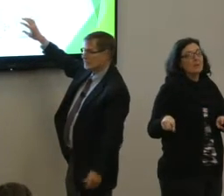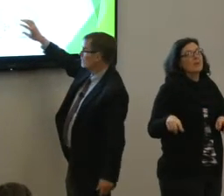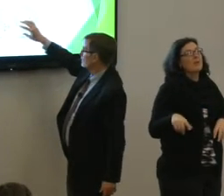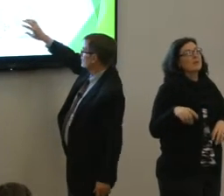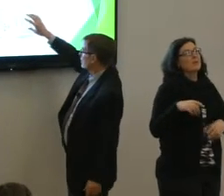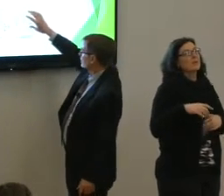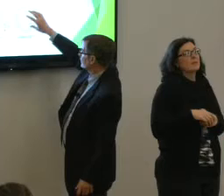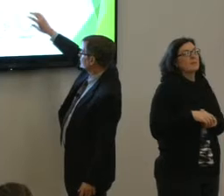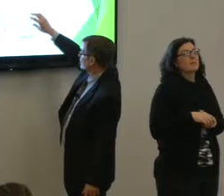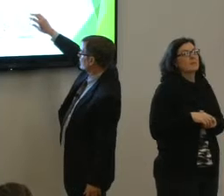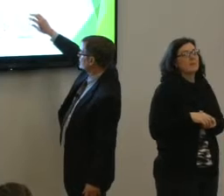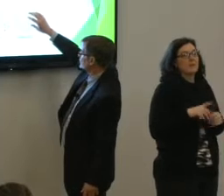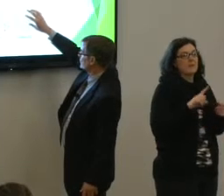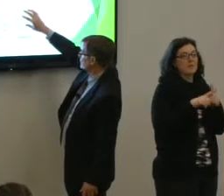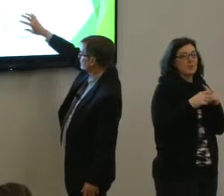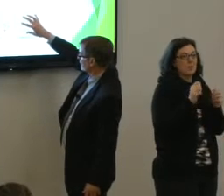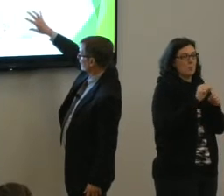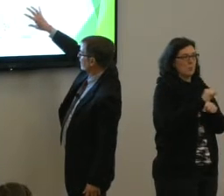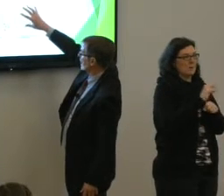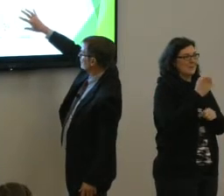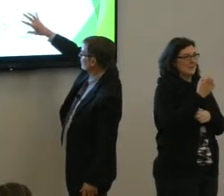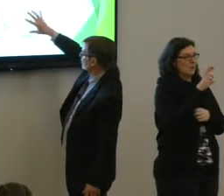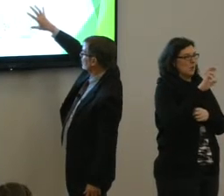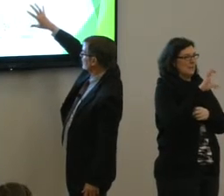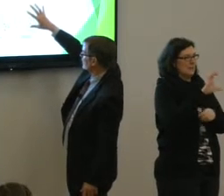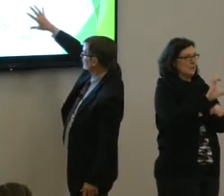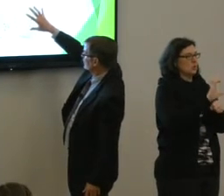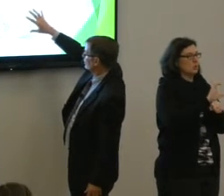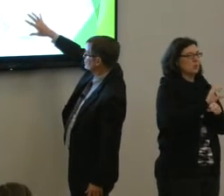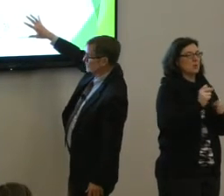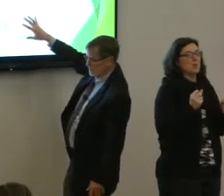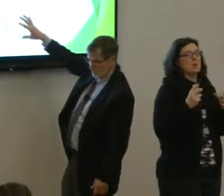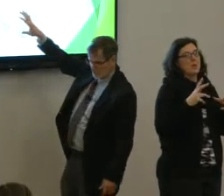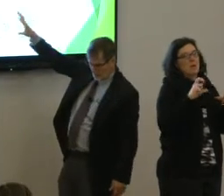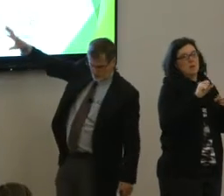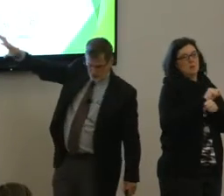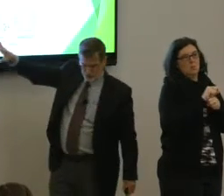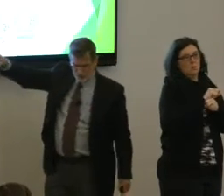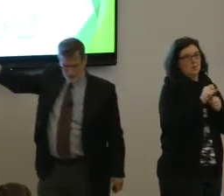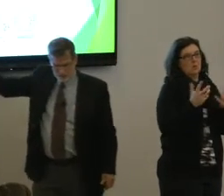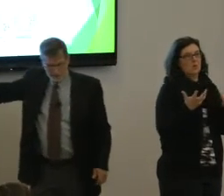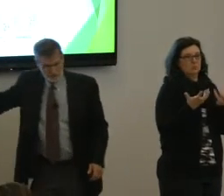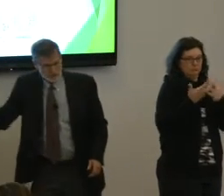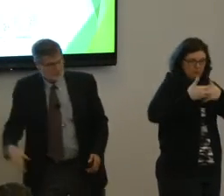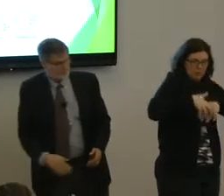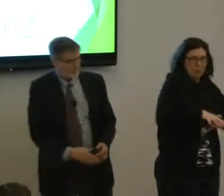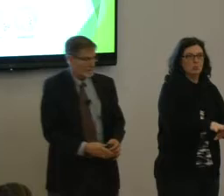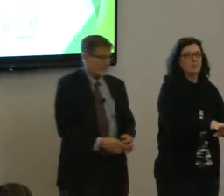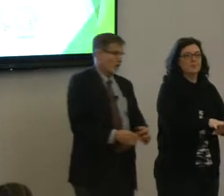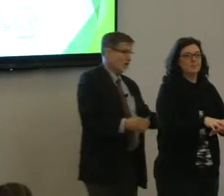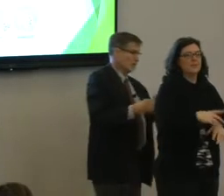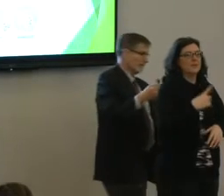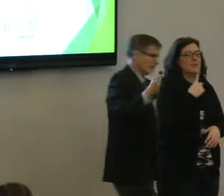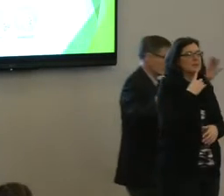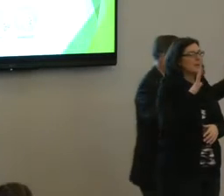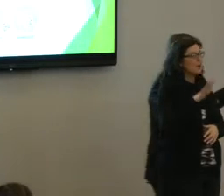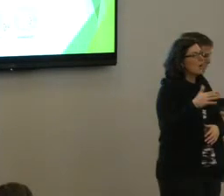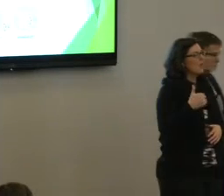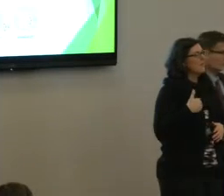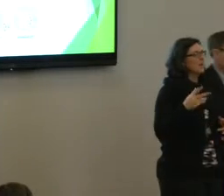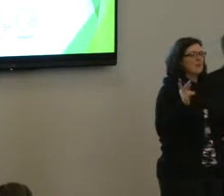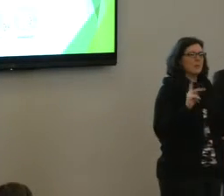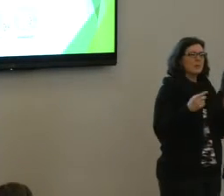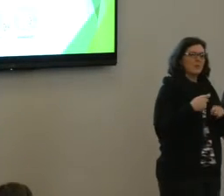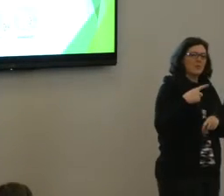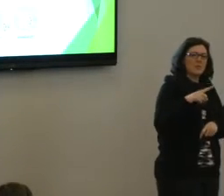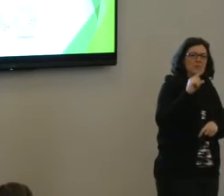ours who worked in the CRC church did a lot of work on inclusion. She went to a church and said, somebody said, "Oh, we've had this people from